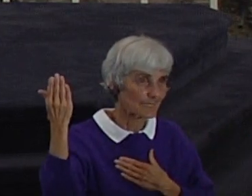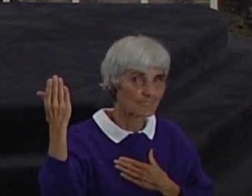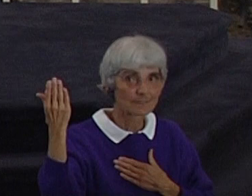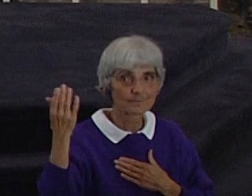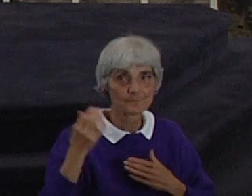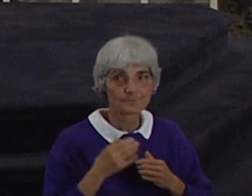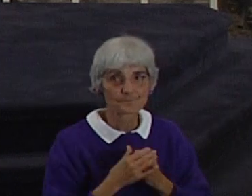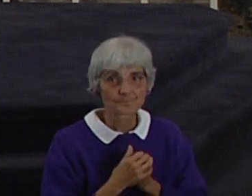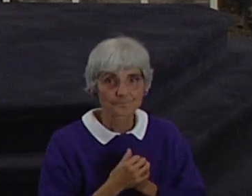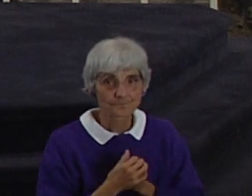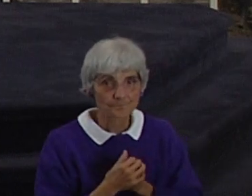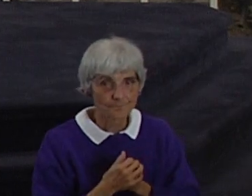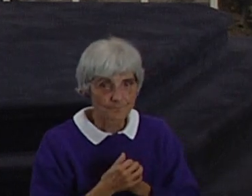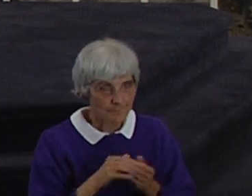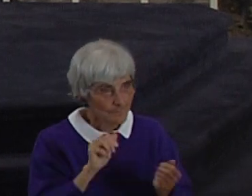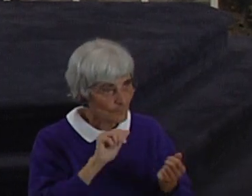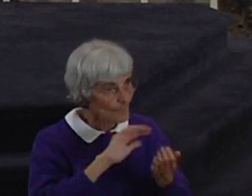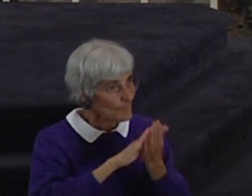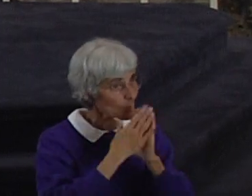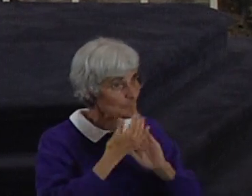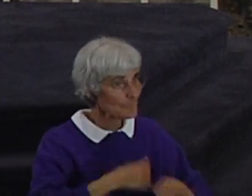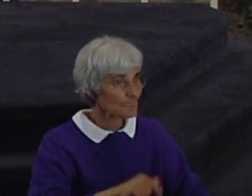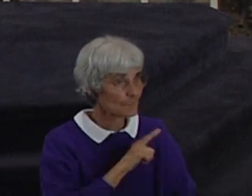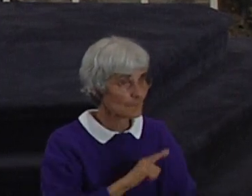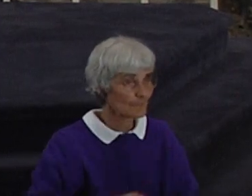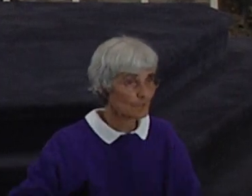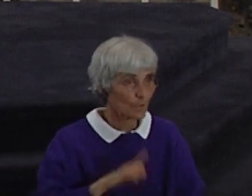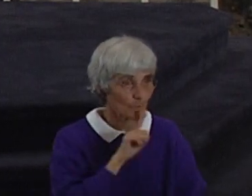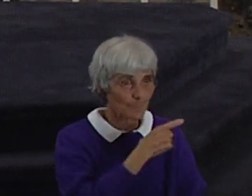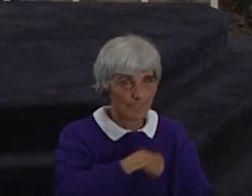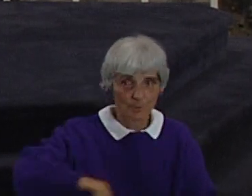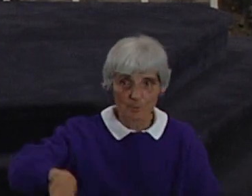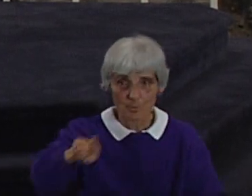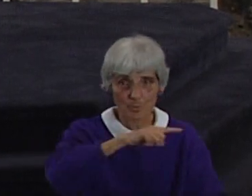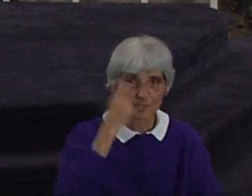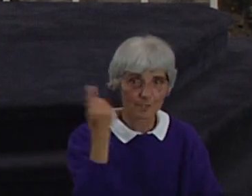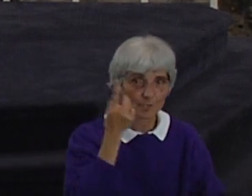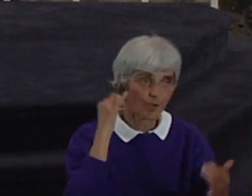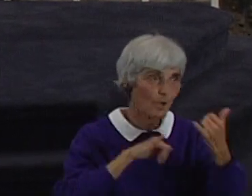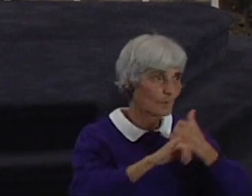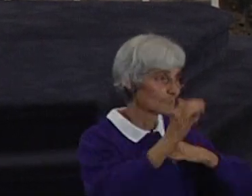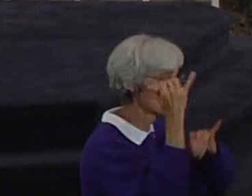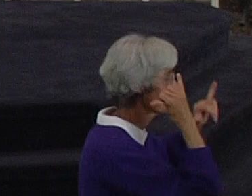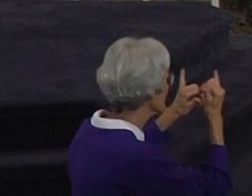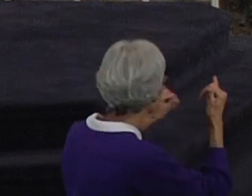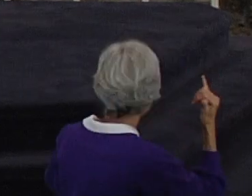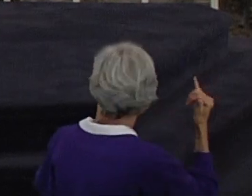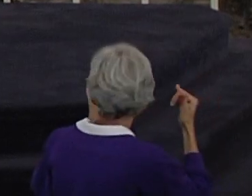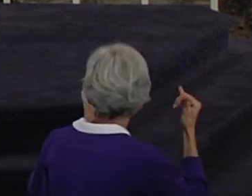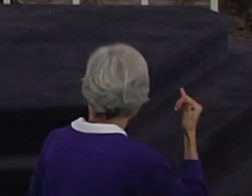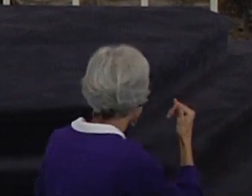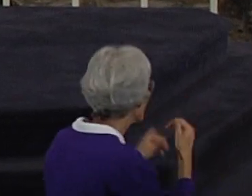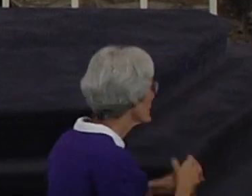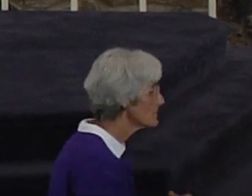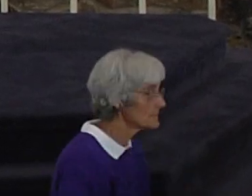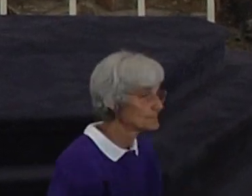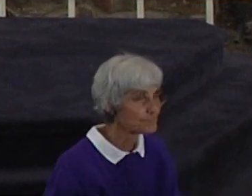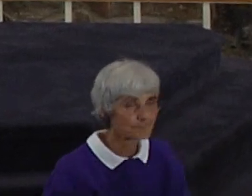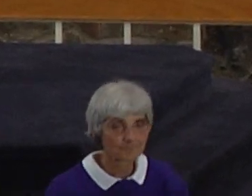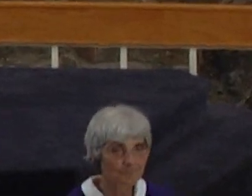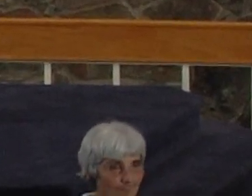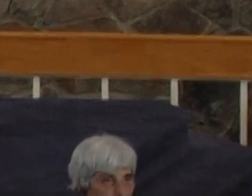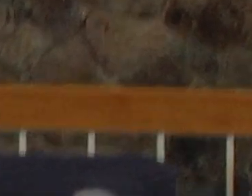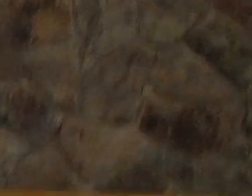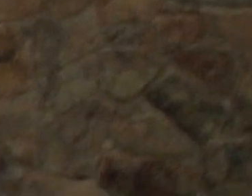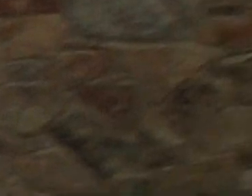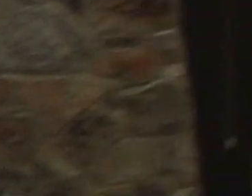of me." The peace of the Lord be with you always. And also with you. You may